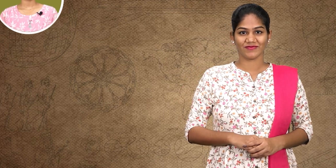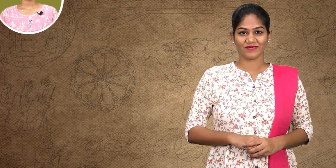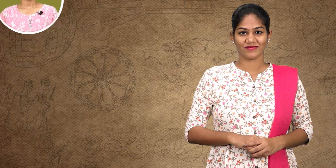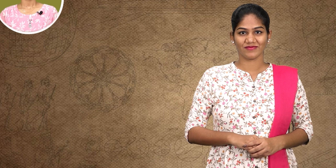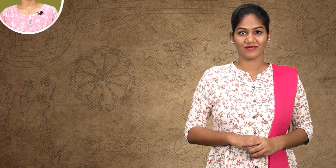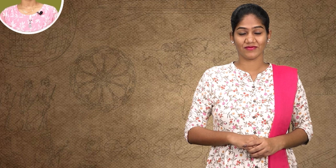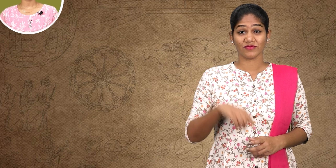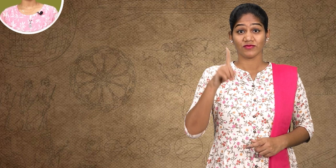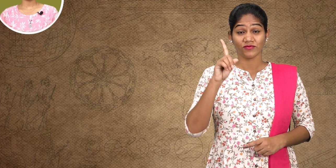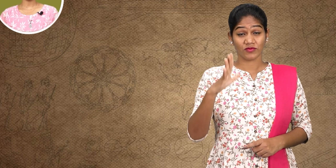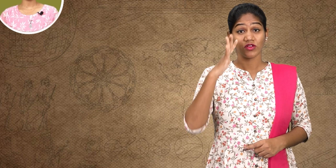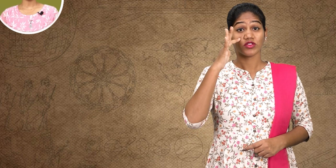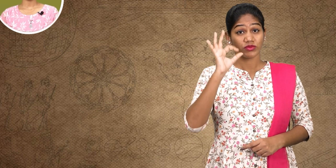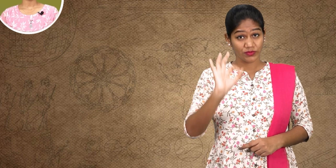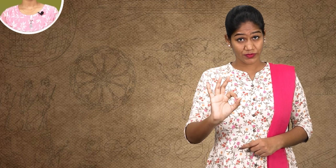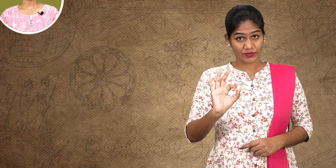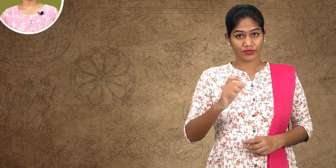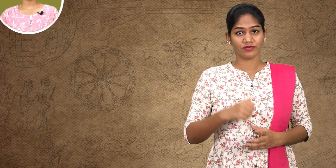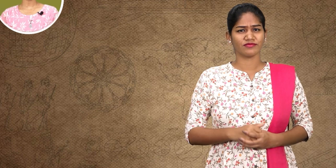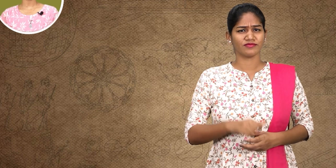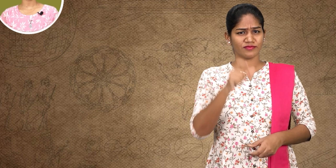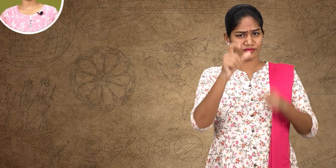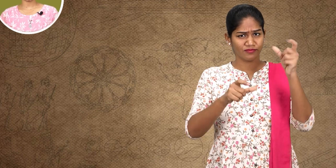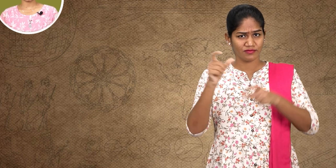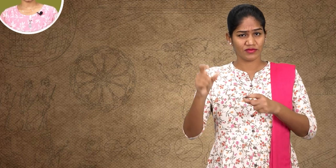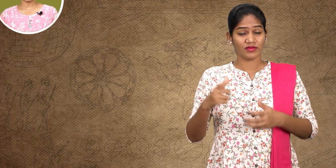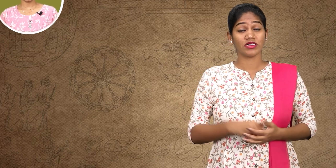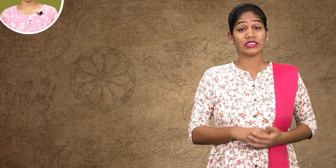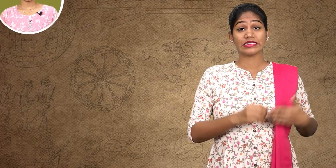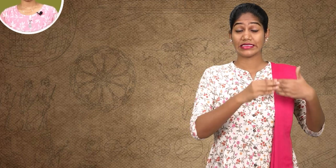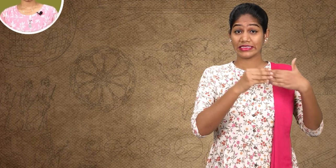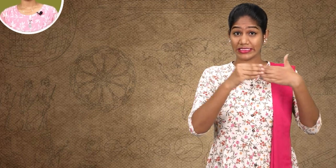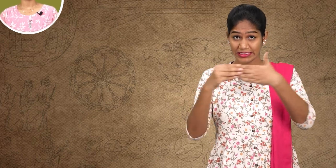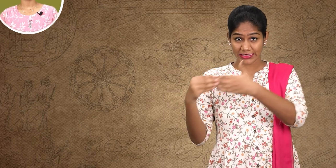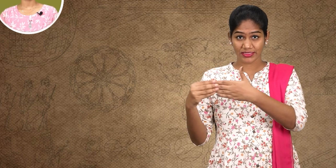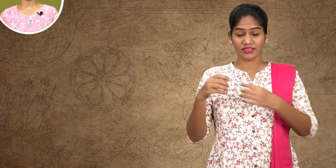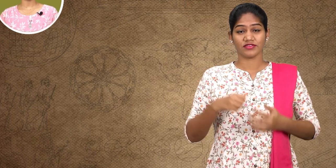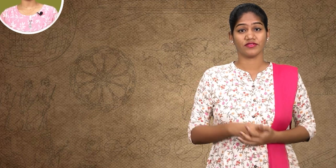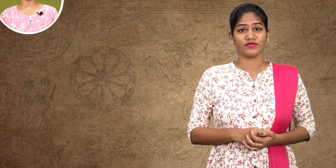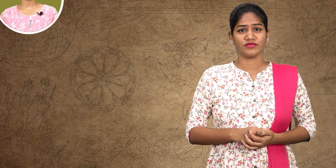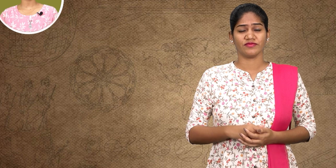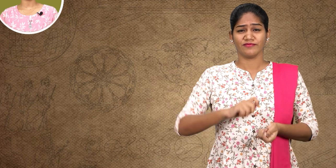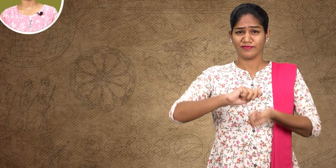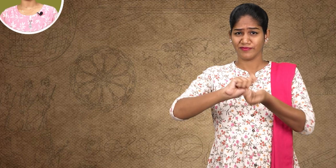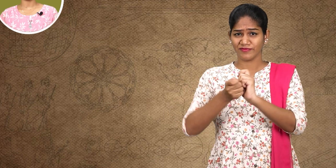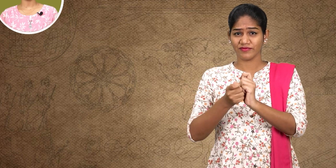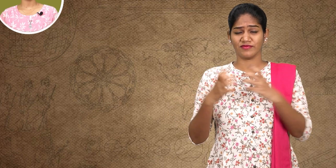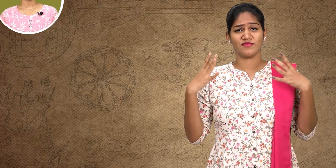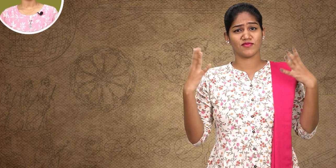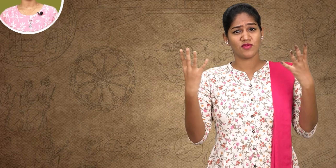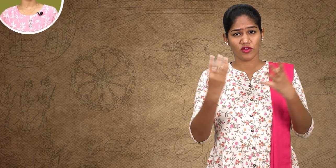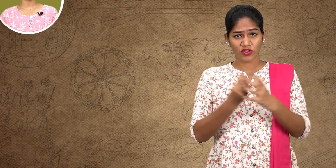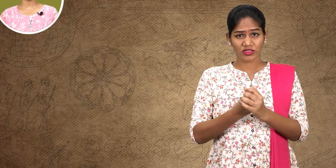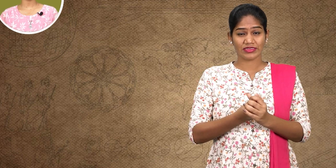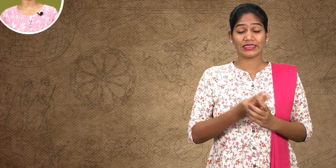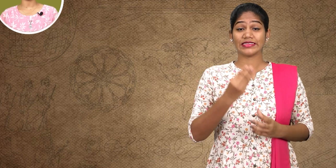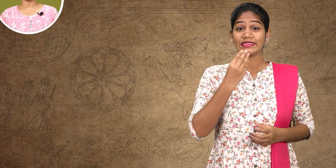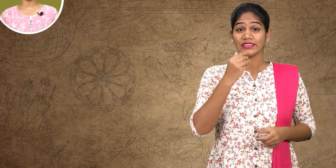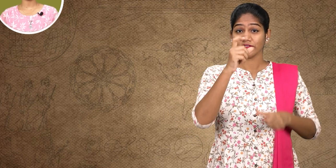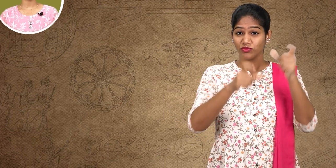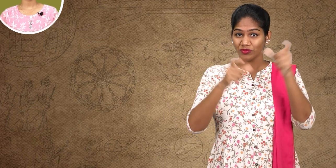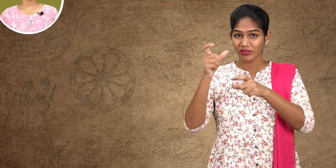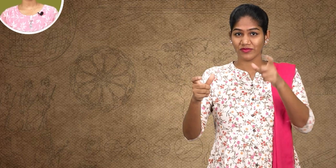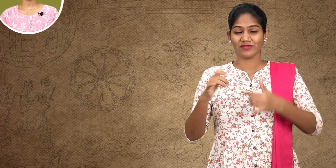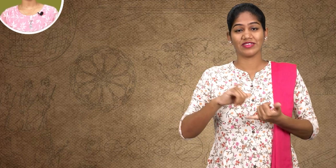one of the key people to spearhead the reforms among Muslims